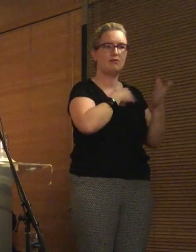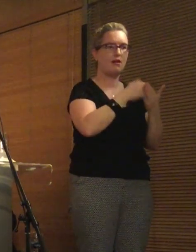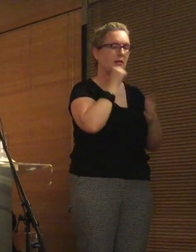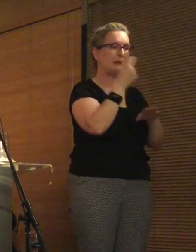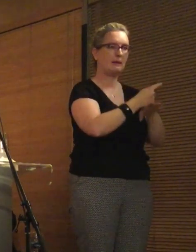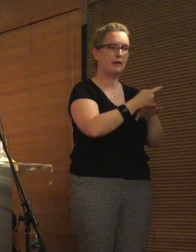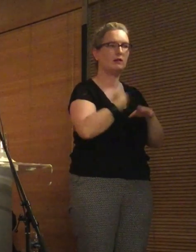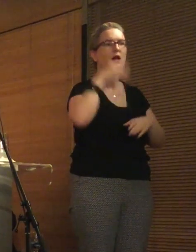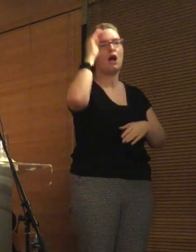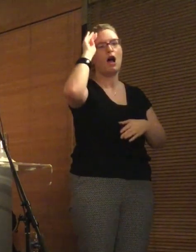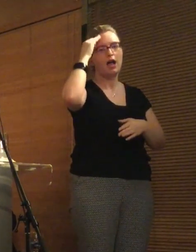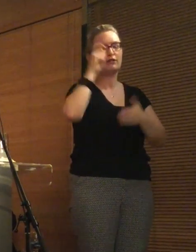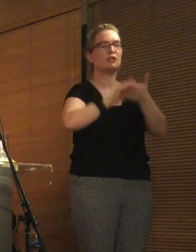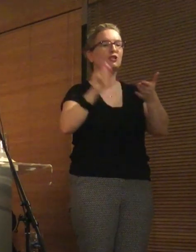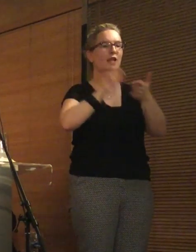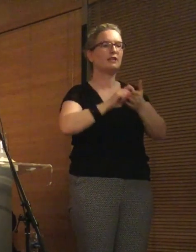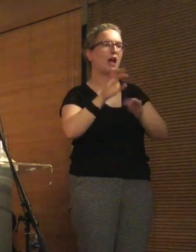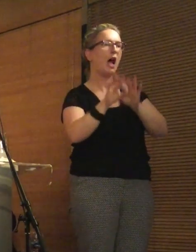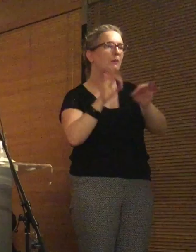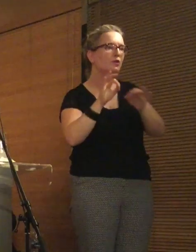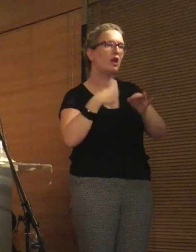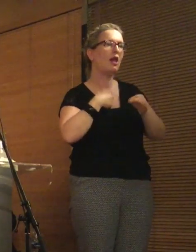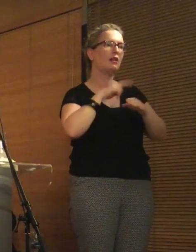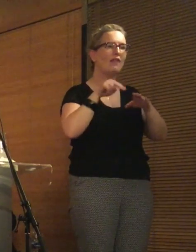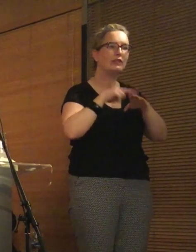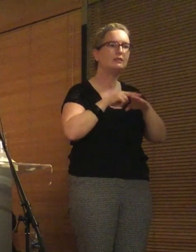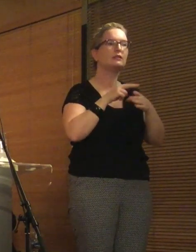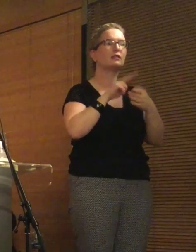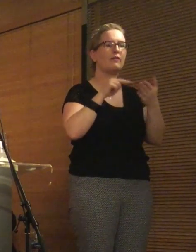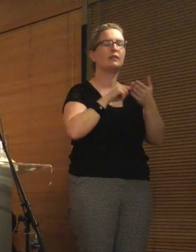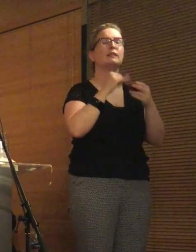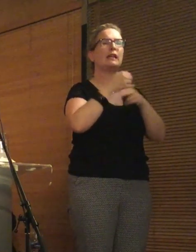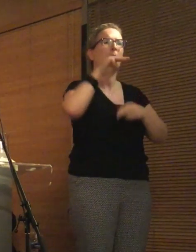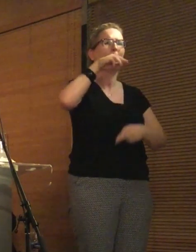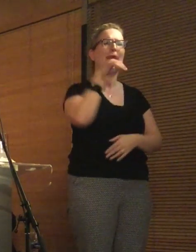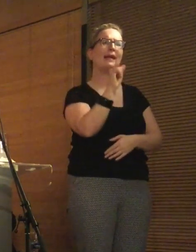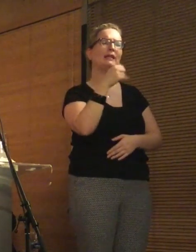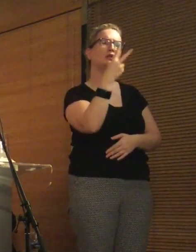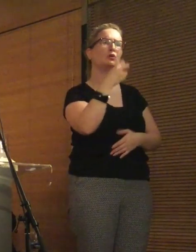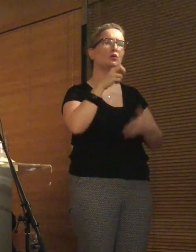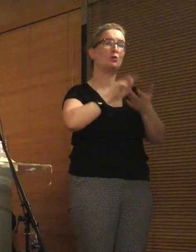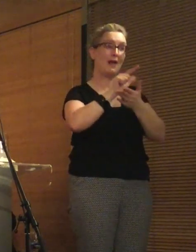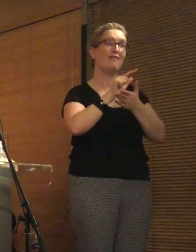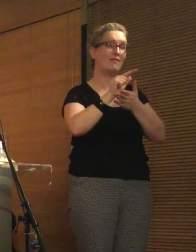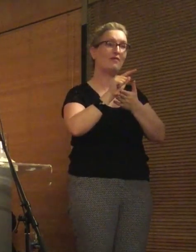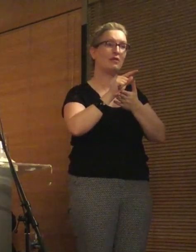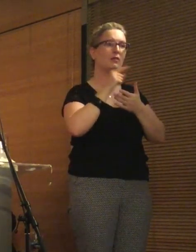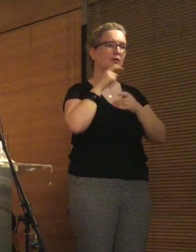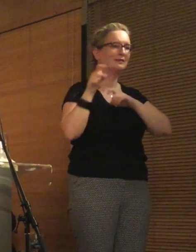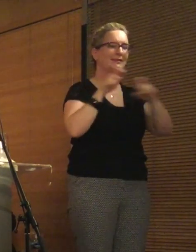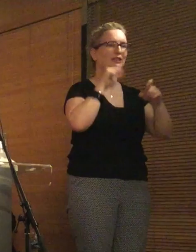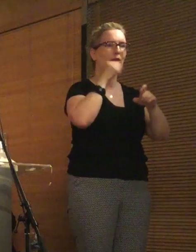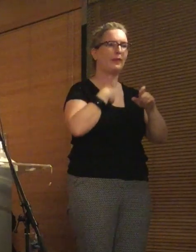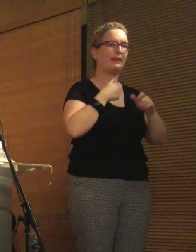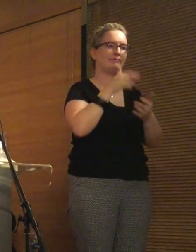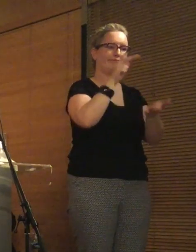Ireland signed the optional covenant, protocol to the covenant in May 2012, but it still has